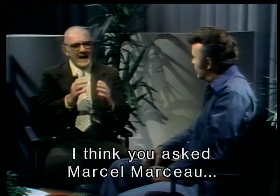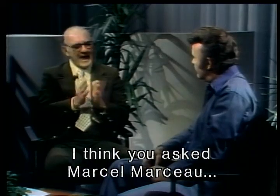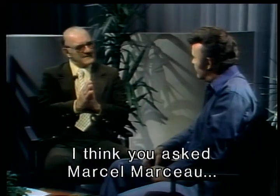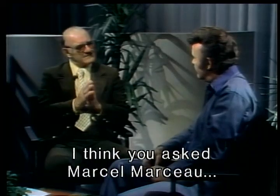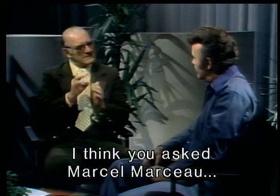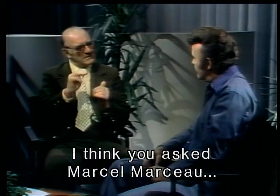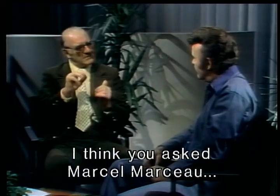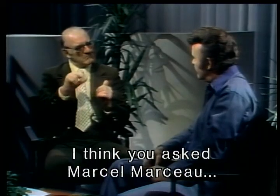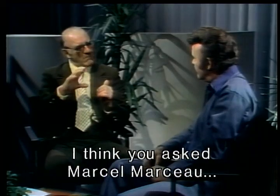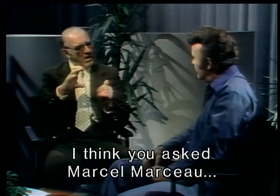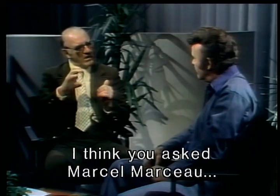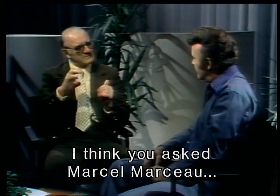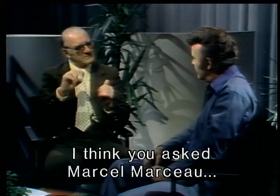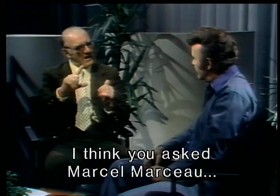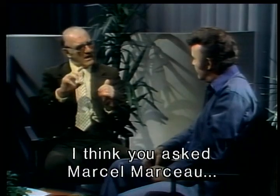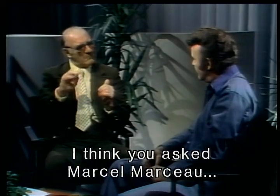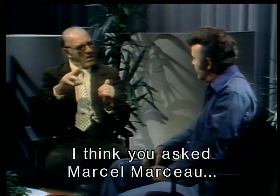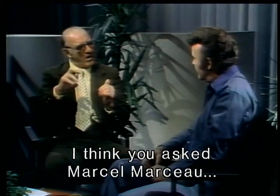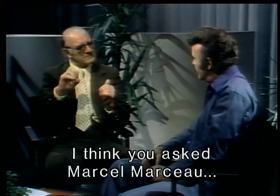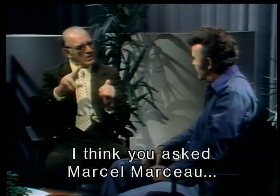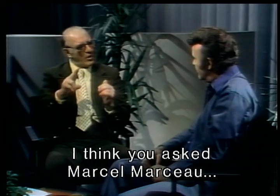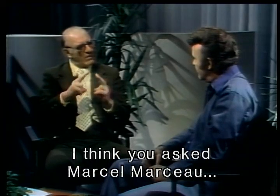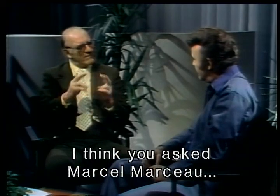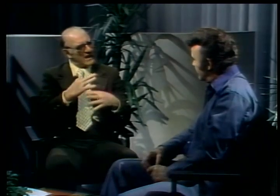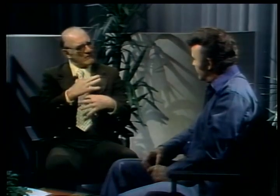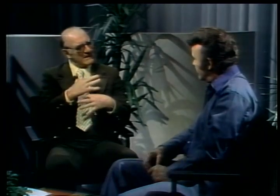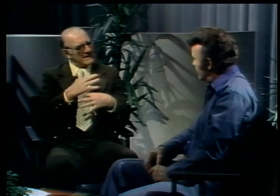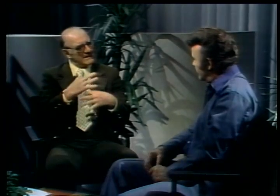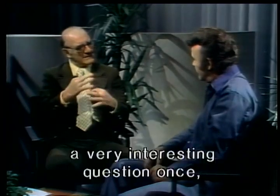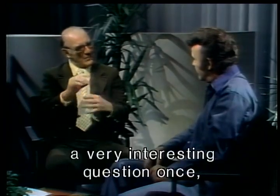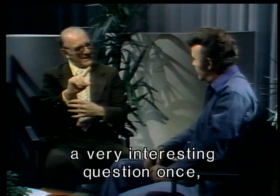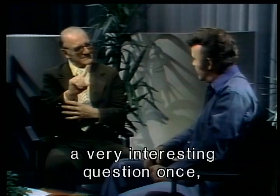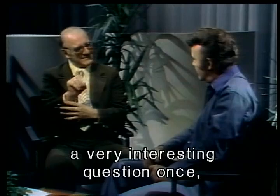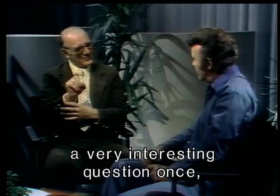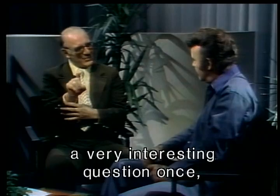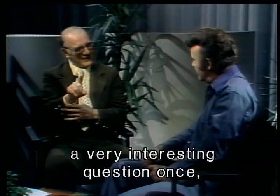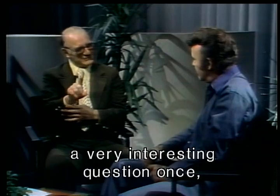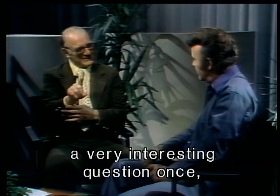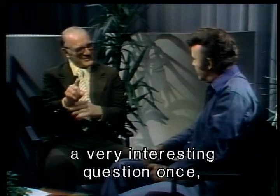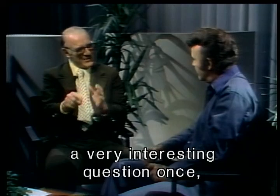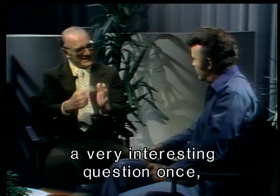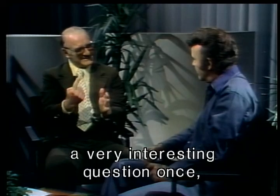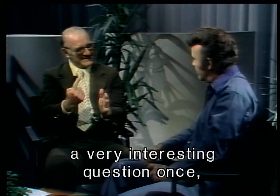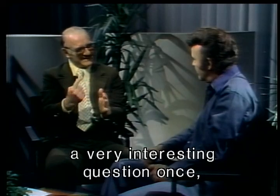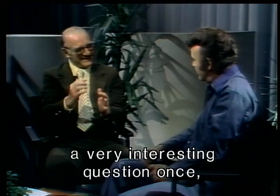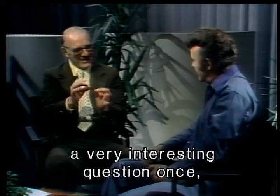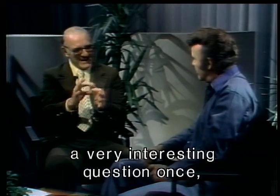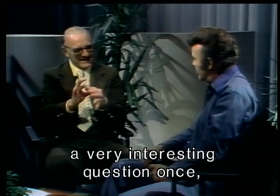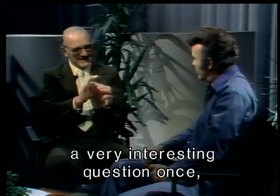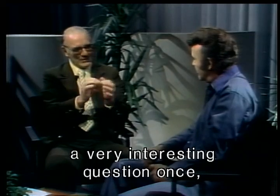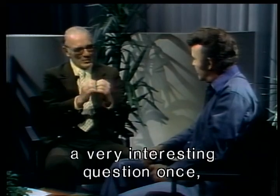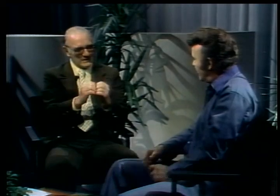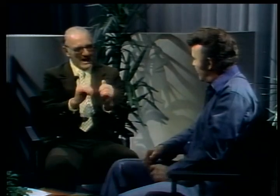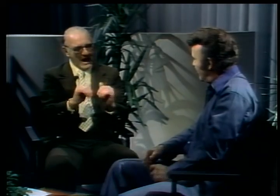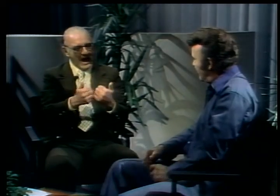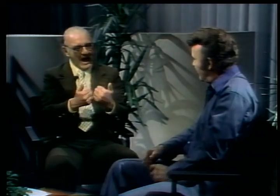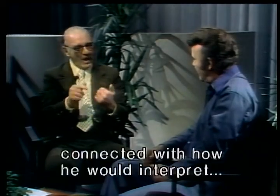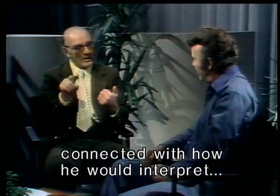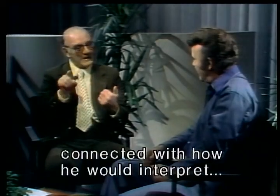asked Marcel Marceau a very interesting question once, connected with how